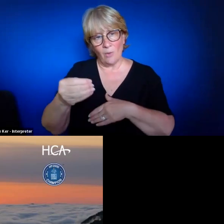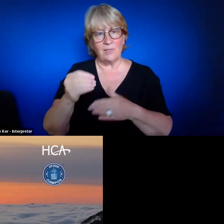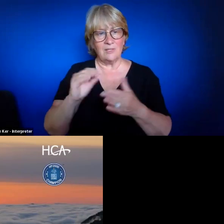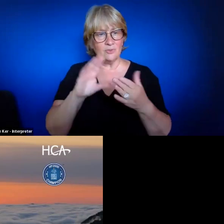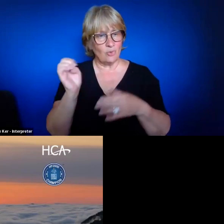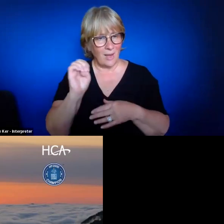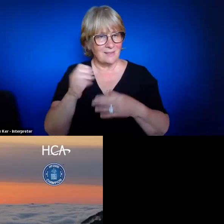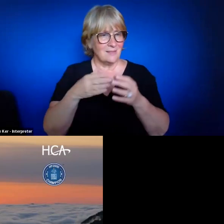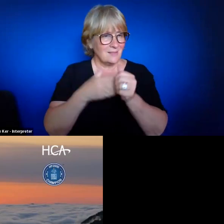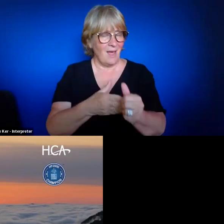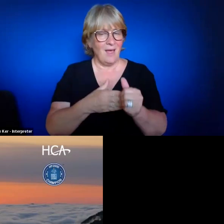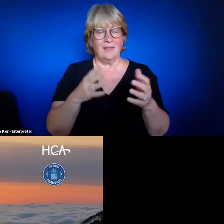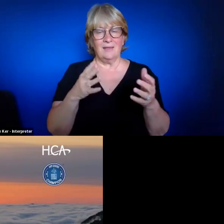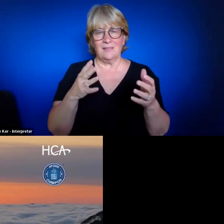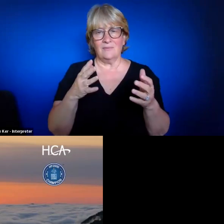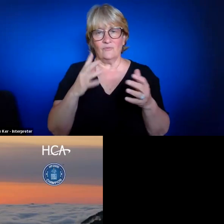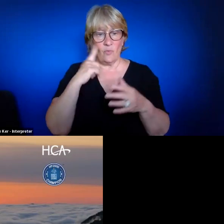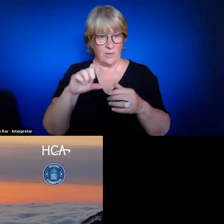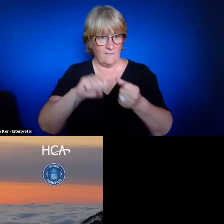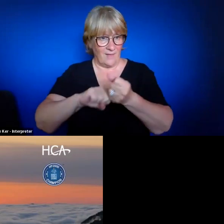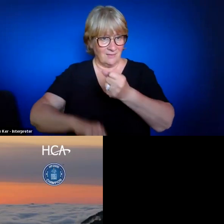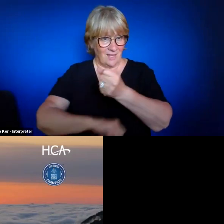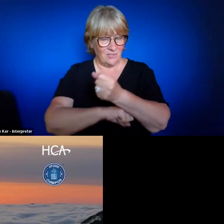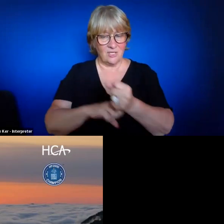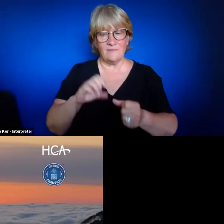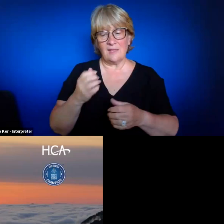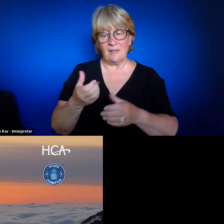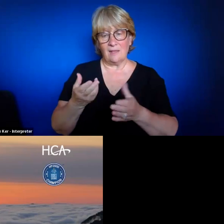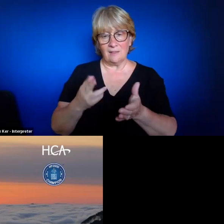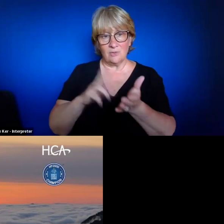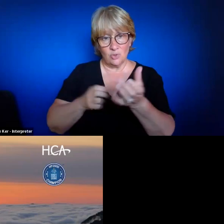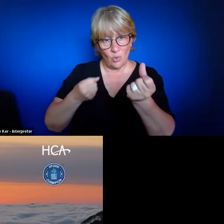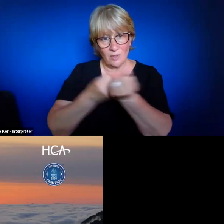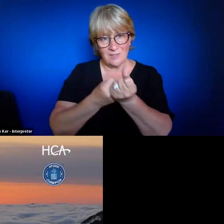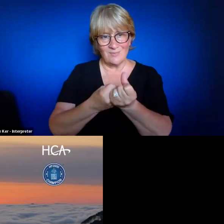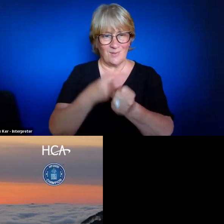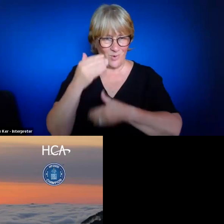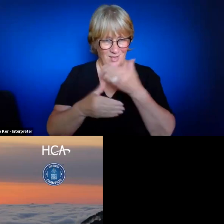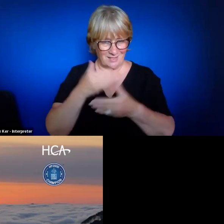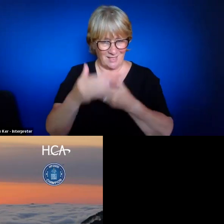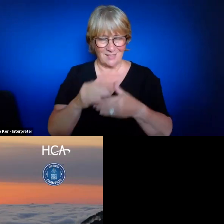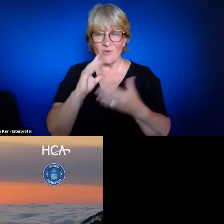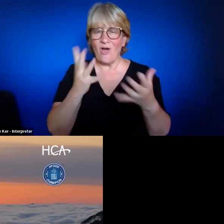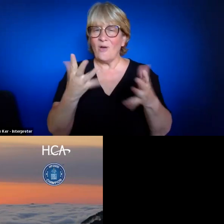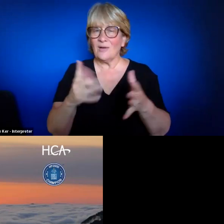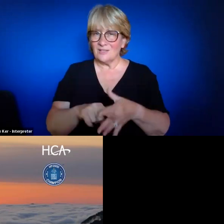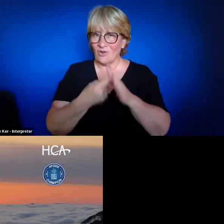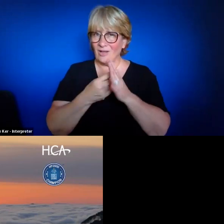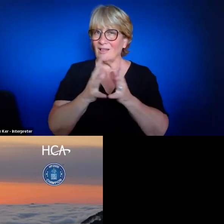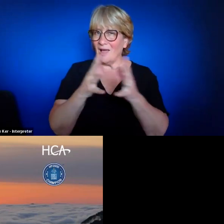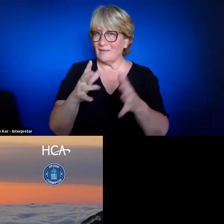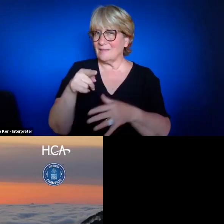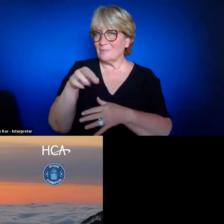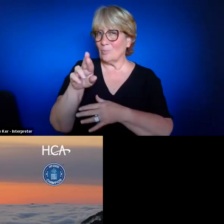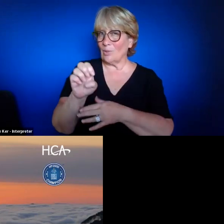things like that that are going to be used for the foundation of the endorsement process. So they're already starting a lot of this